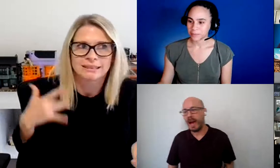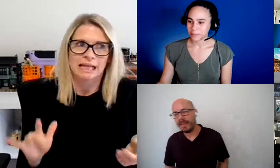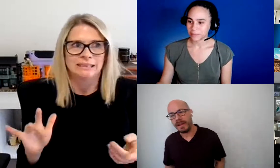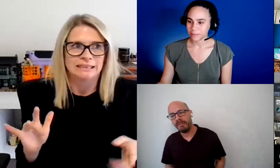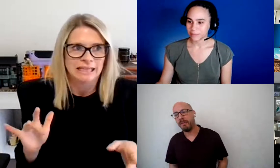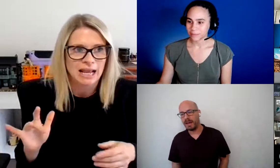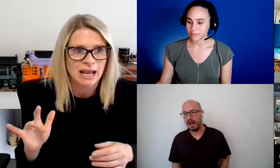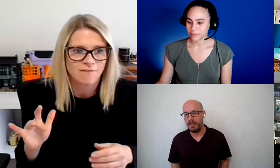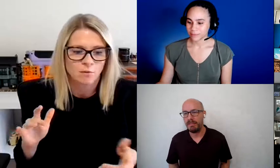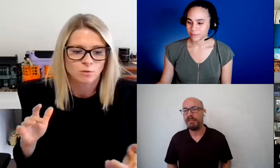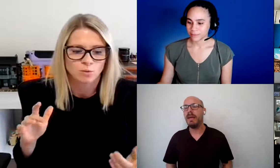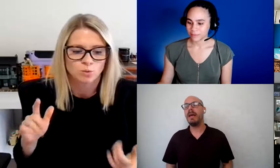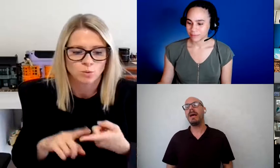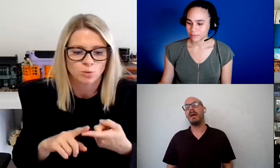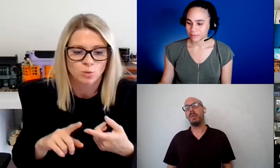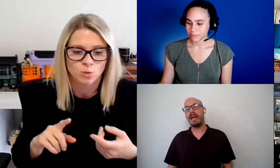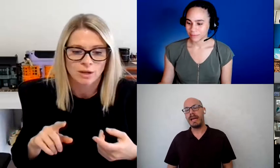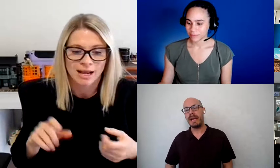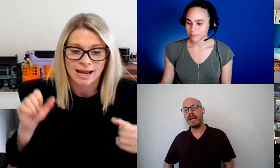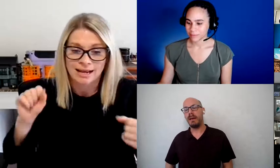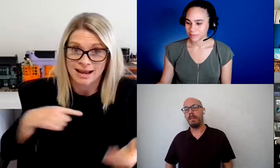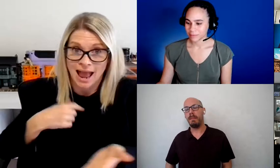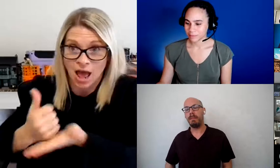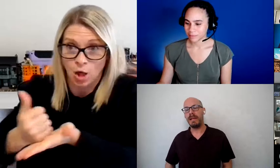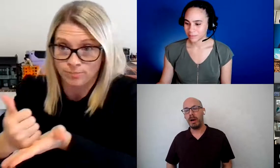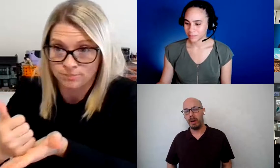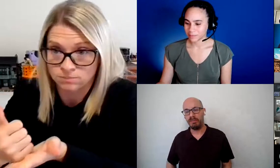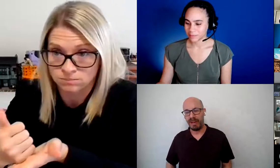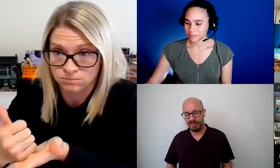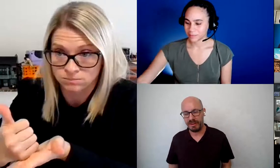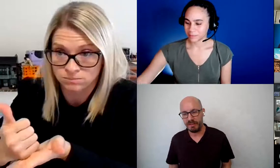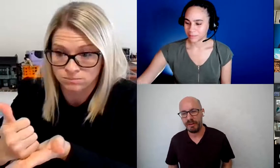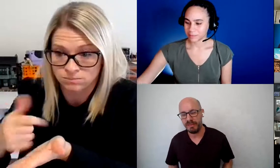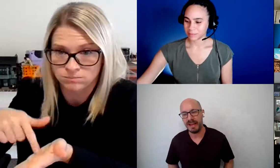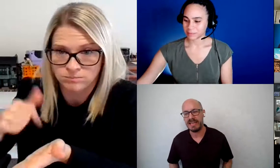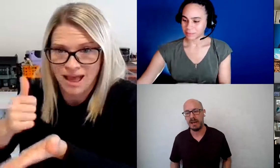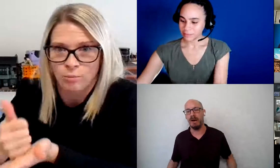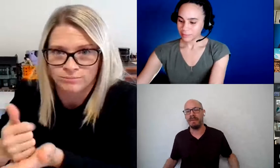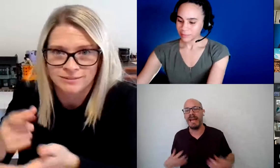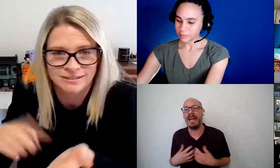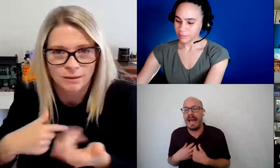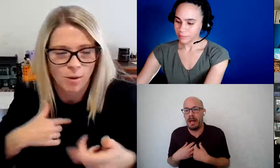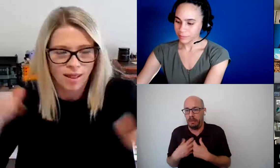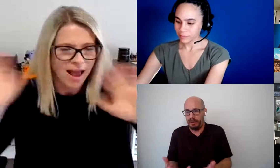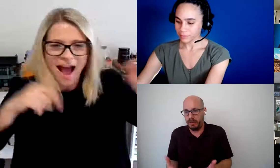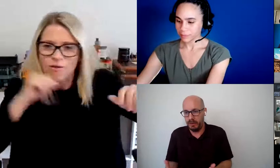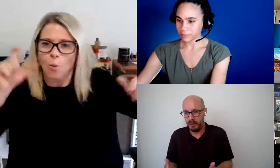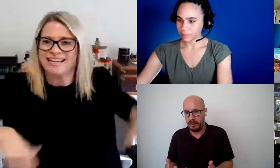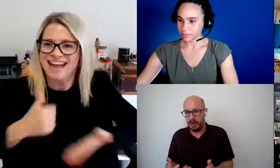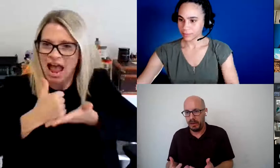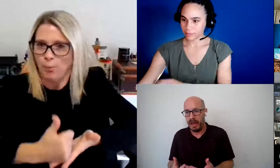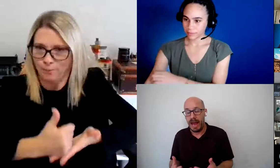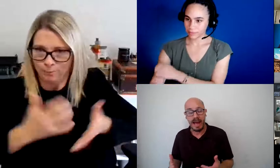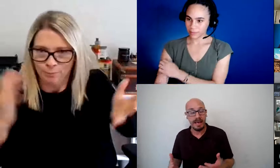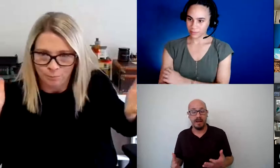tell you, I think sometimes we become sensitive to this idea of, can I help? And